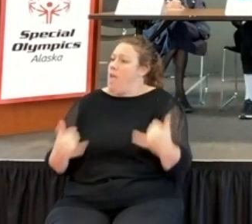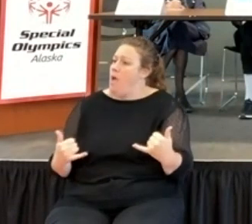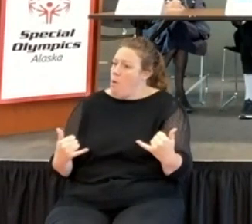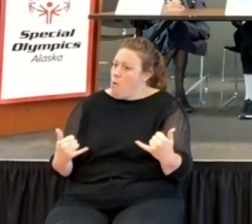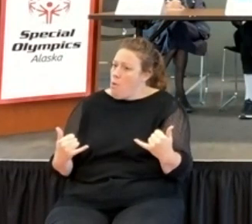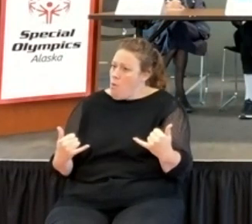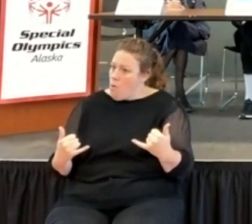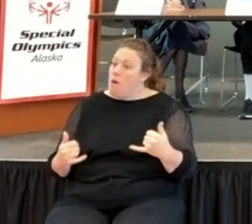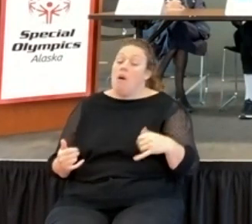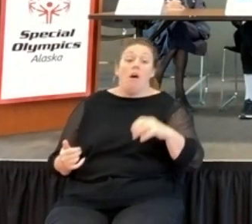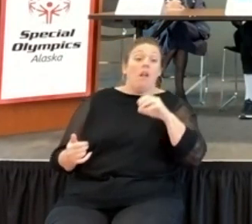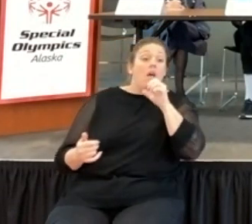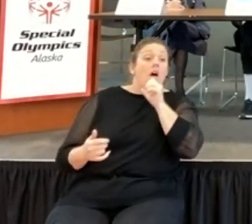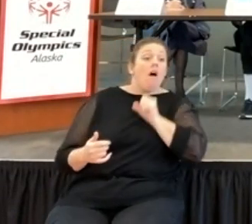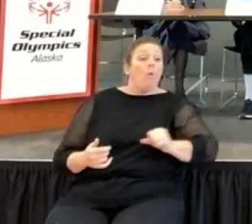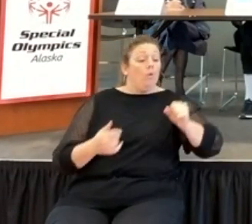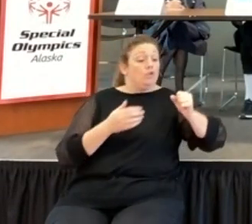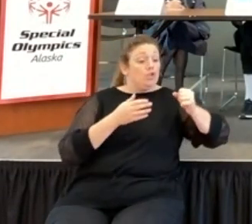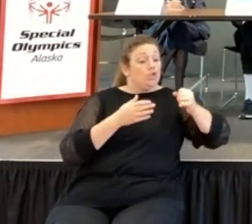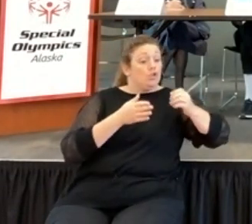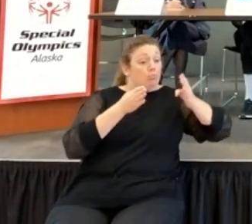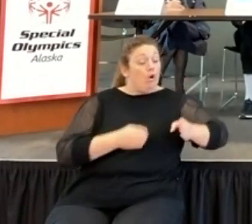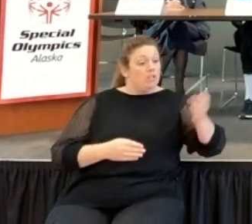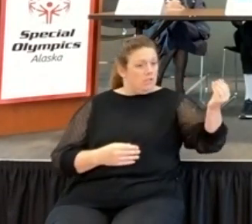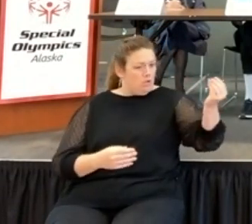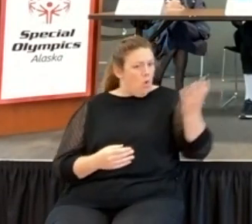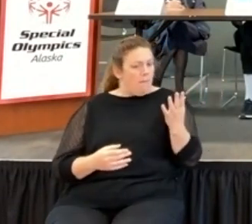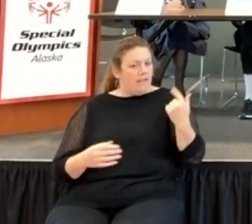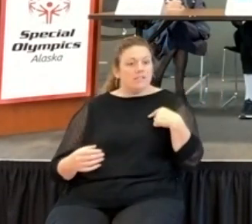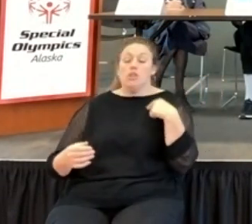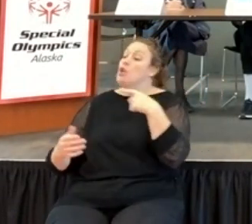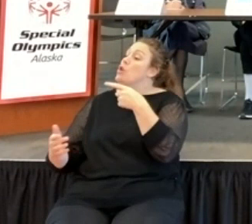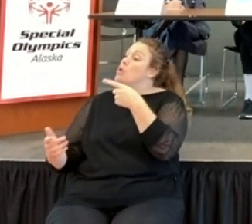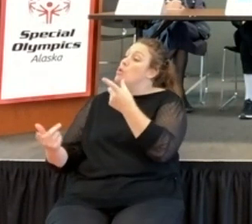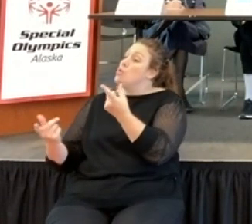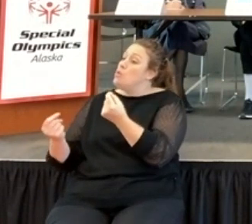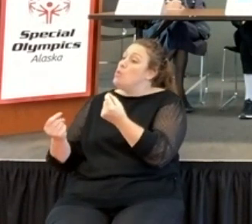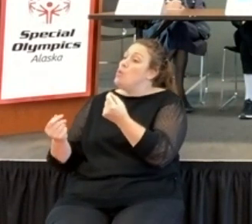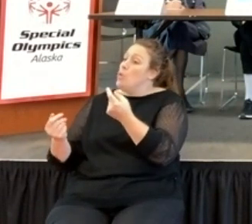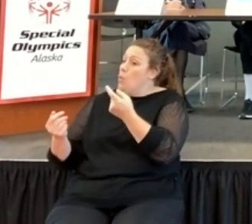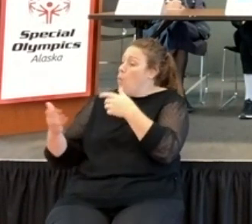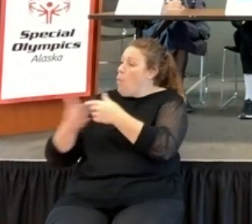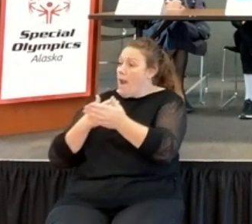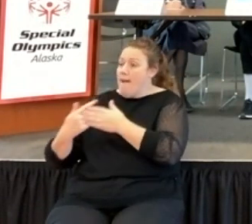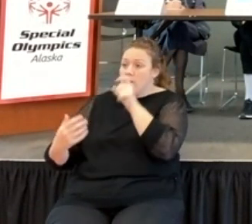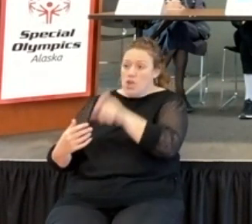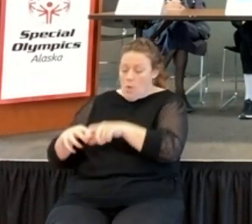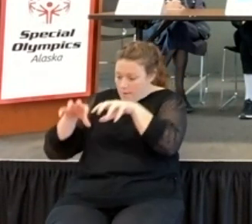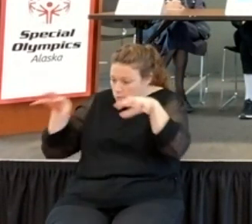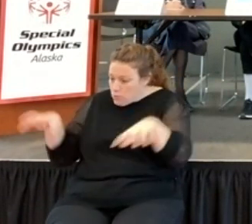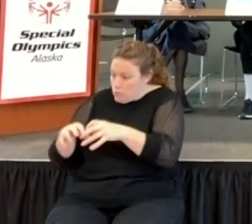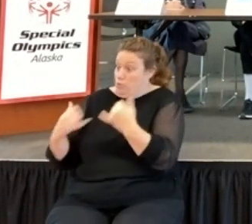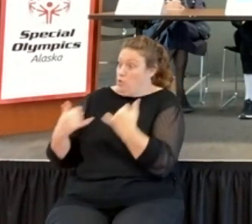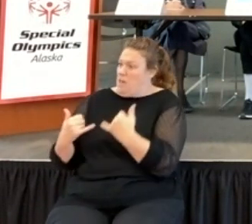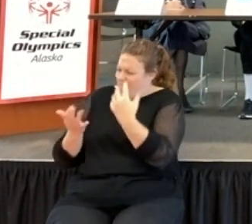An elderly person told me this, do what you have to do today so you don't have to worry about it